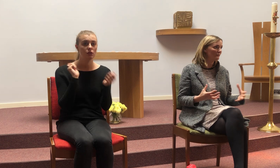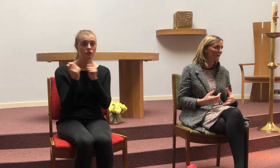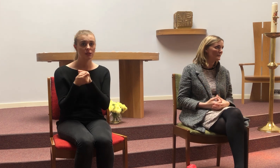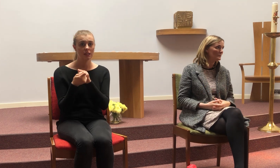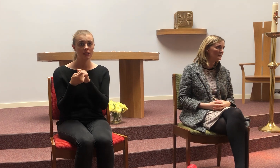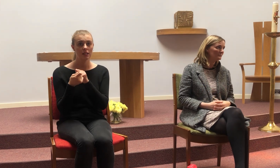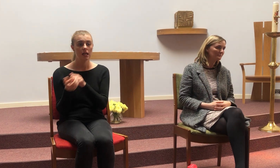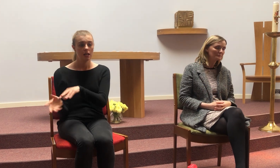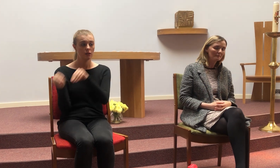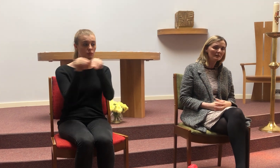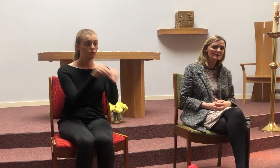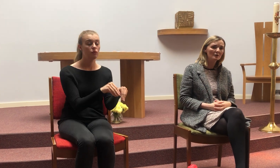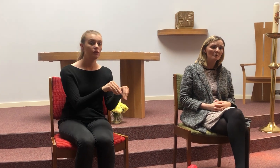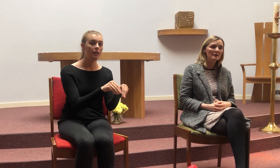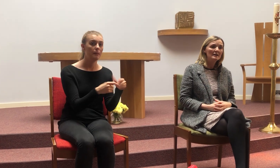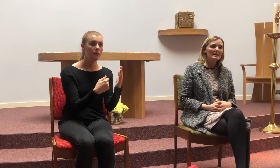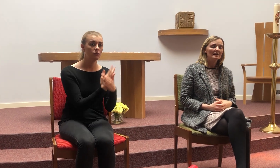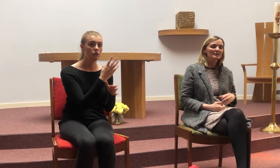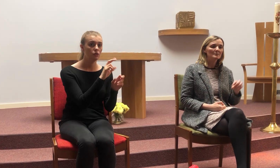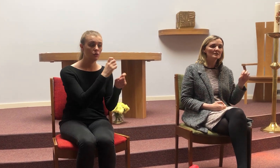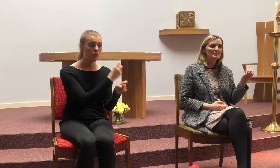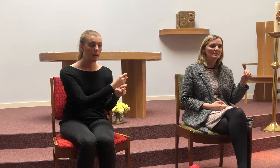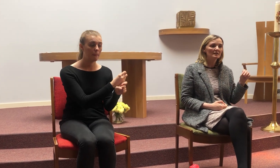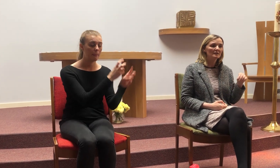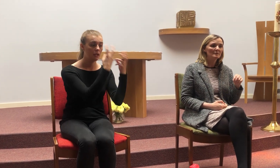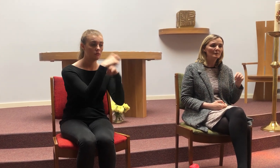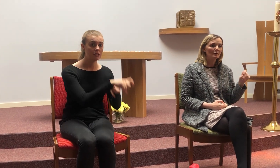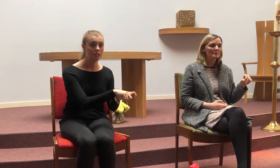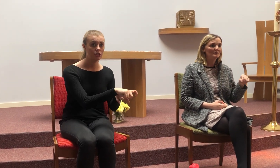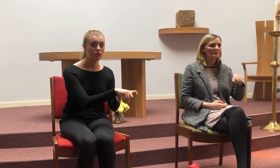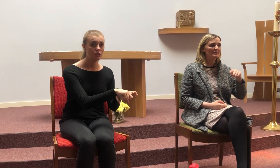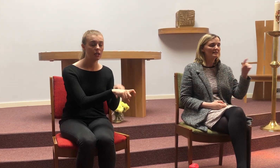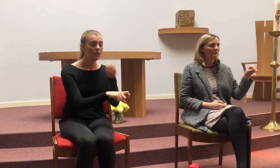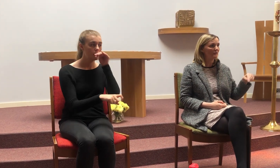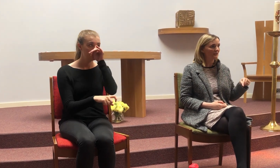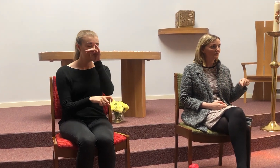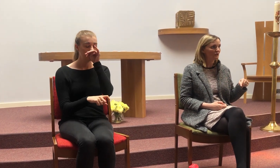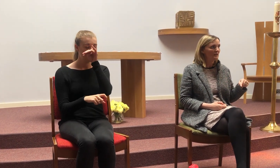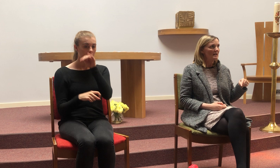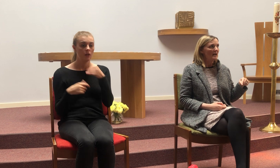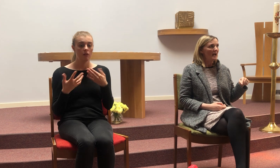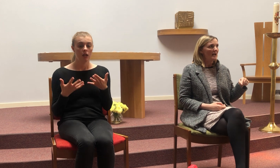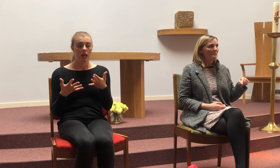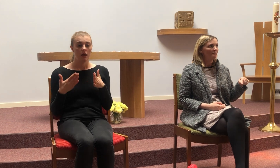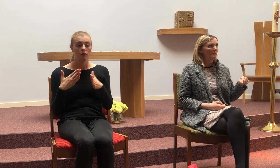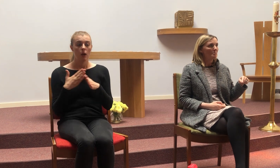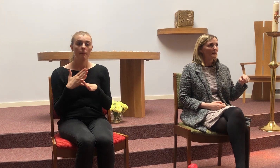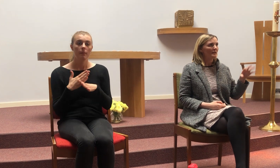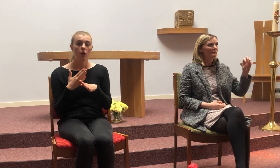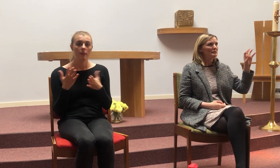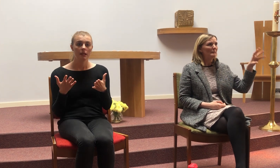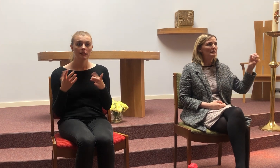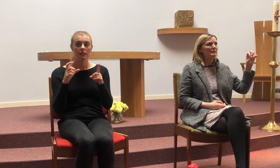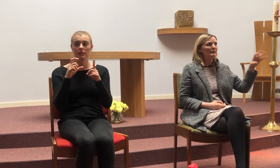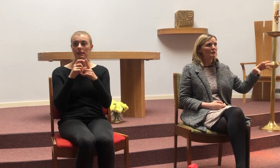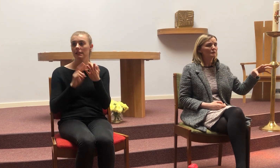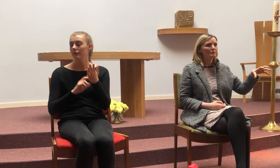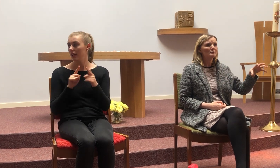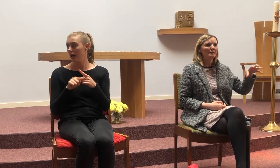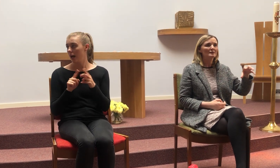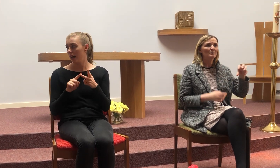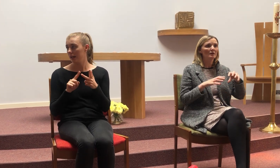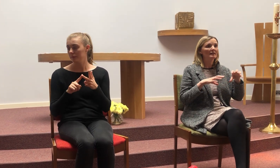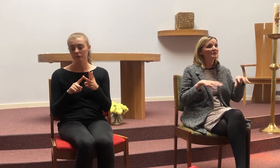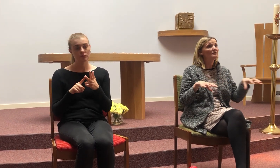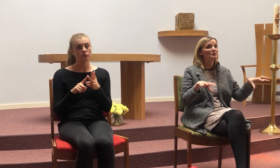recruitment drive at the moment. So in terms of the employment within Deaf Village, I can't really speak to that too